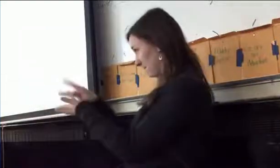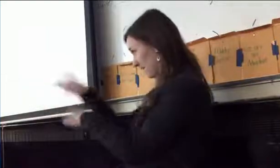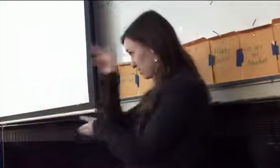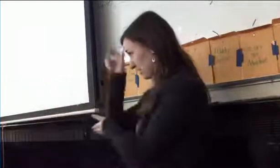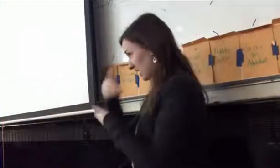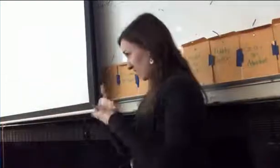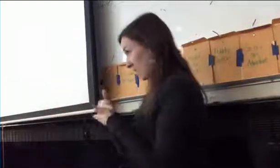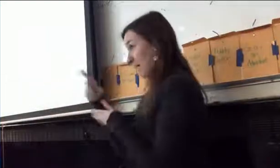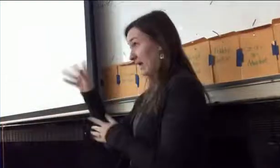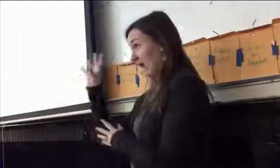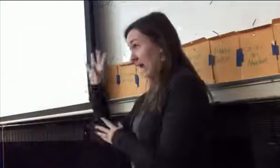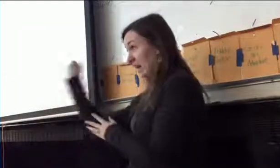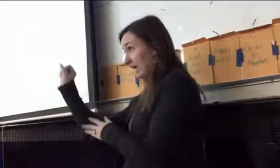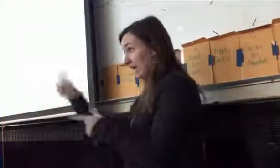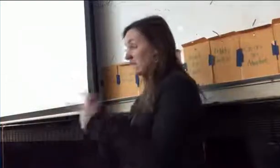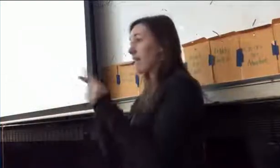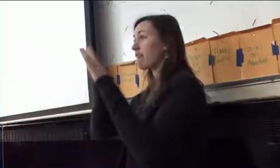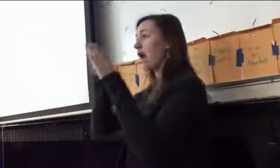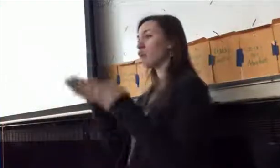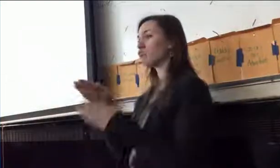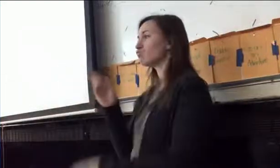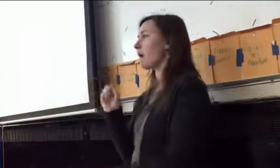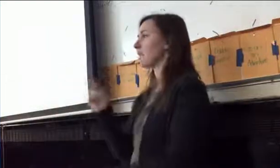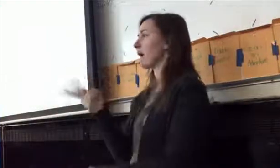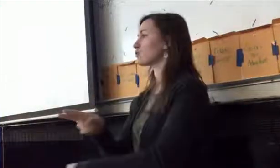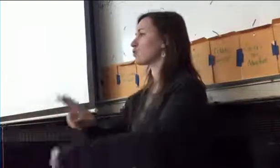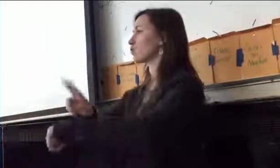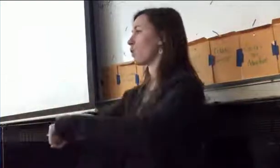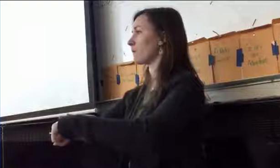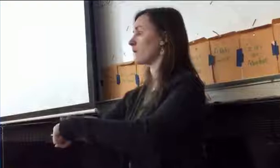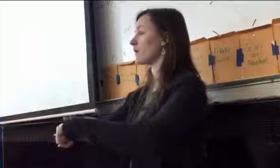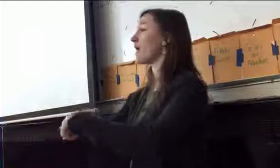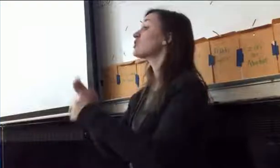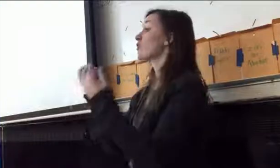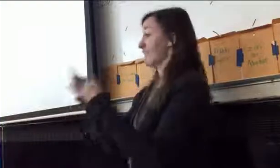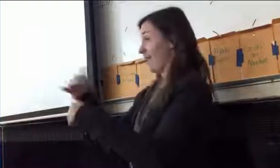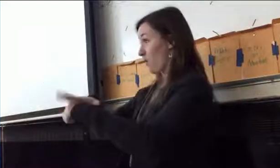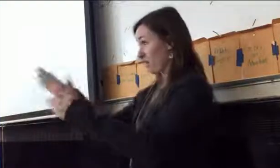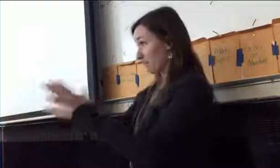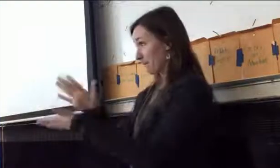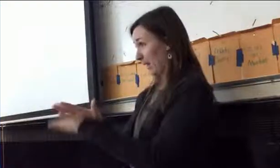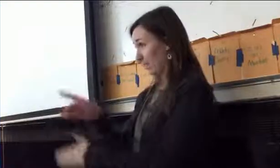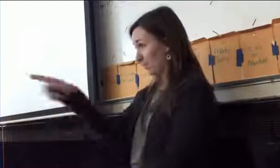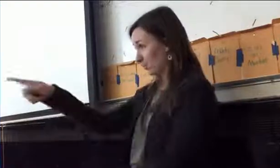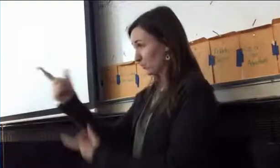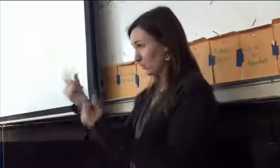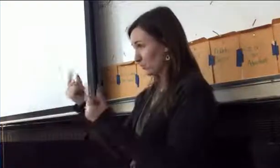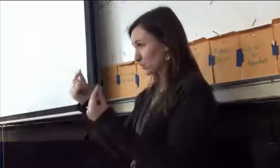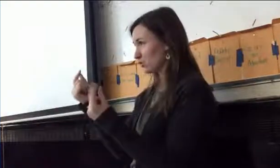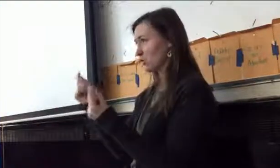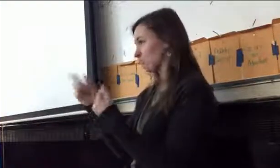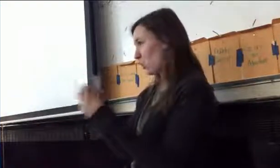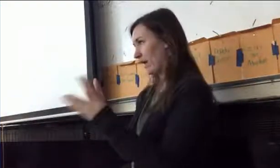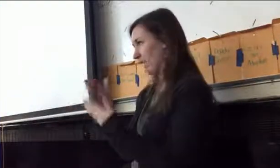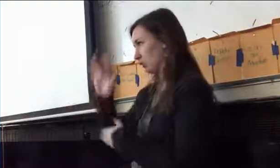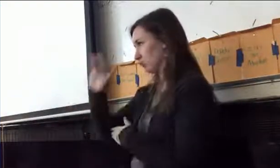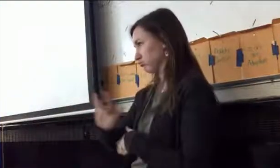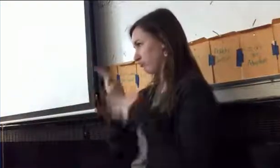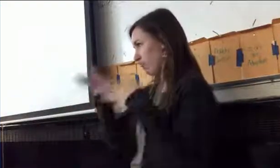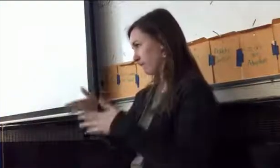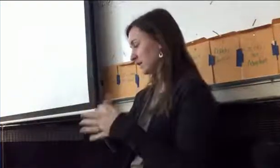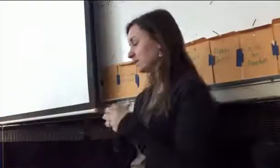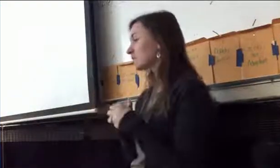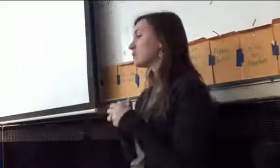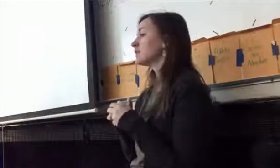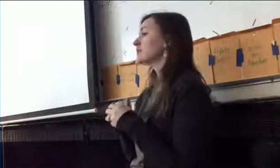and the whole house goes back to normal. Now, on your piece of paper, this is what I want you to do in the space that you have.